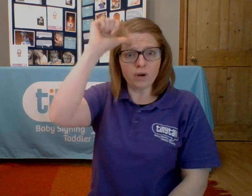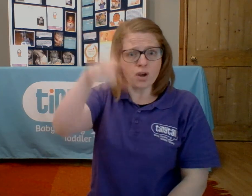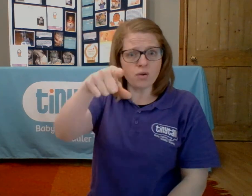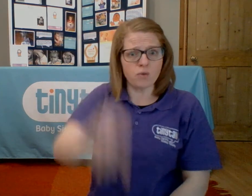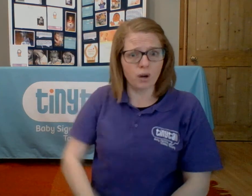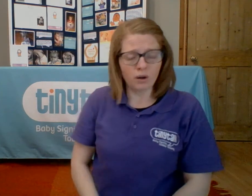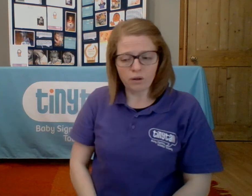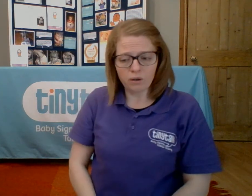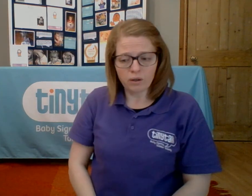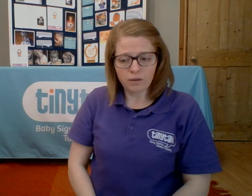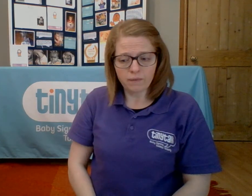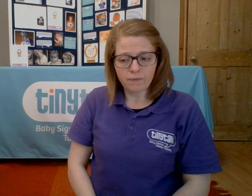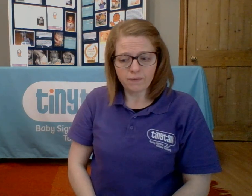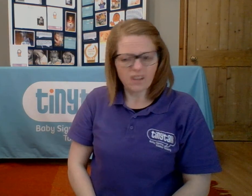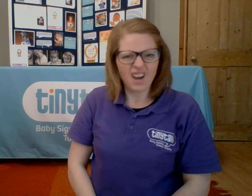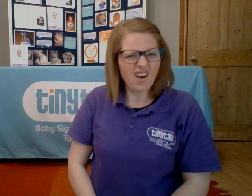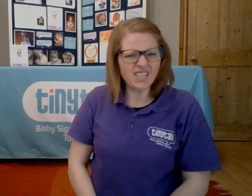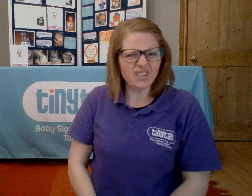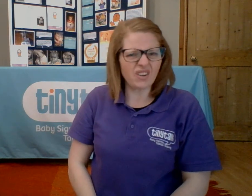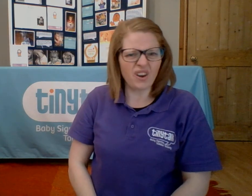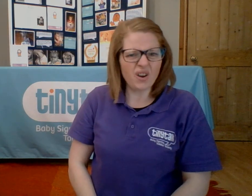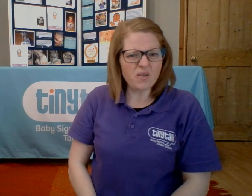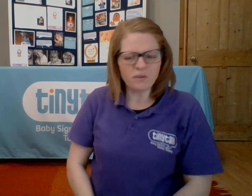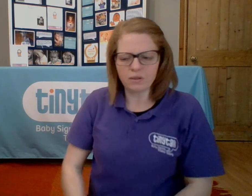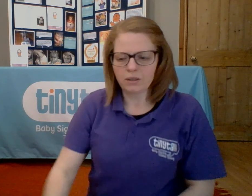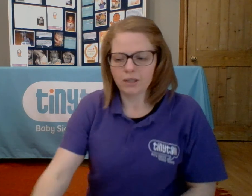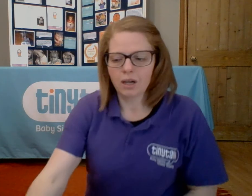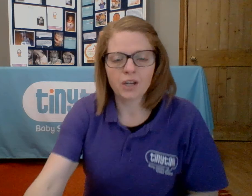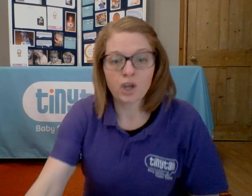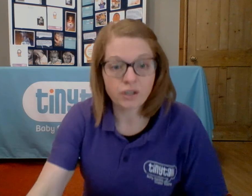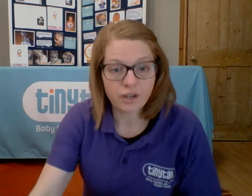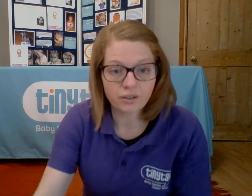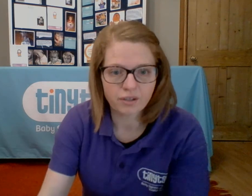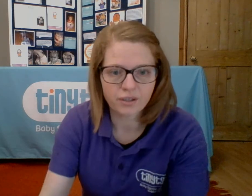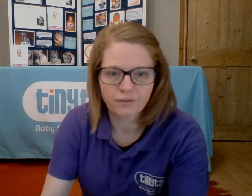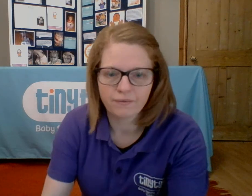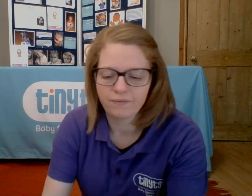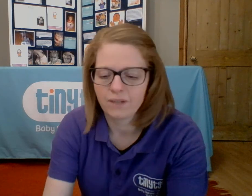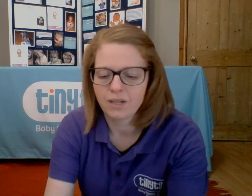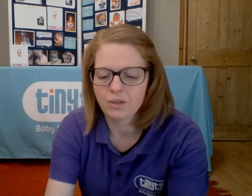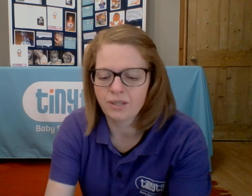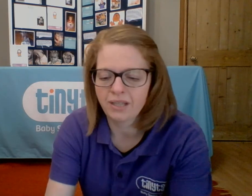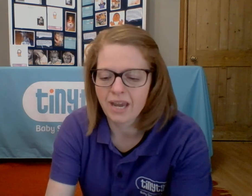knew. I didn't know. I couldn't. You see,